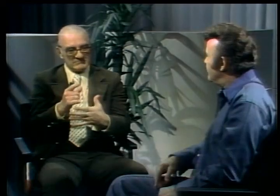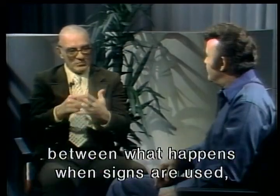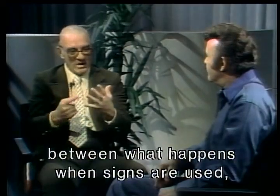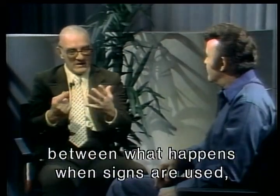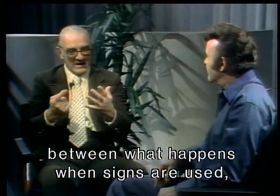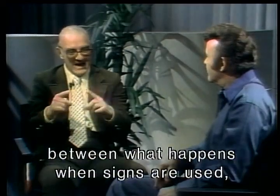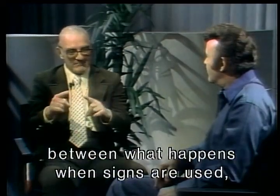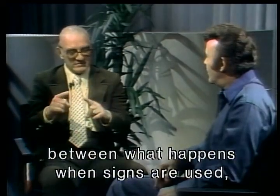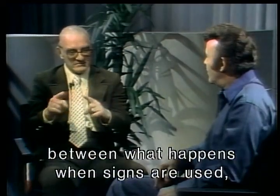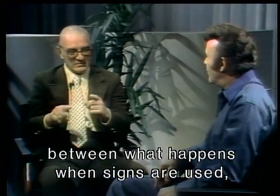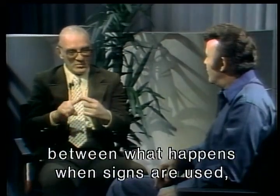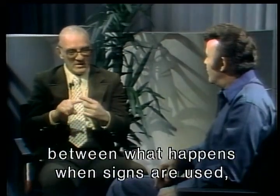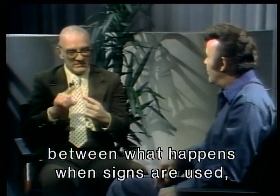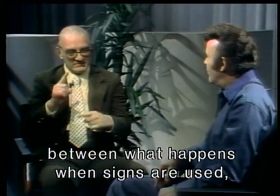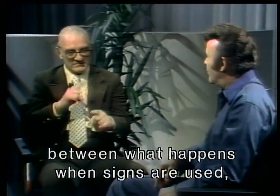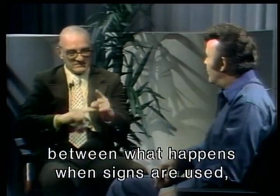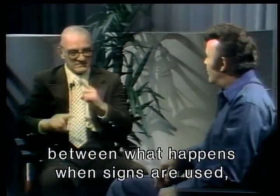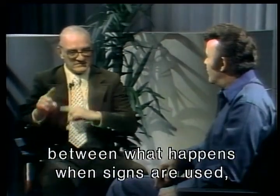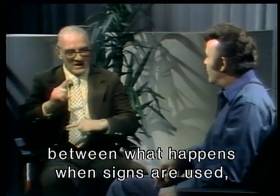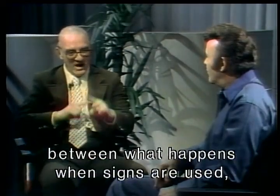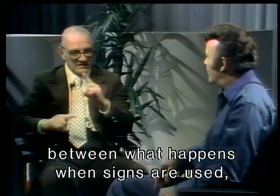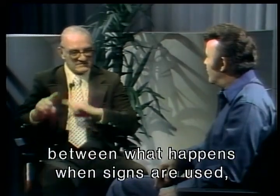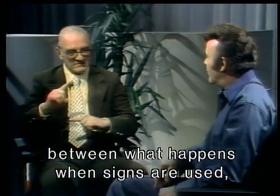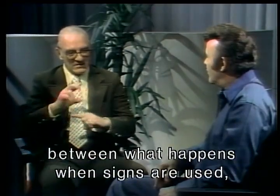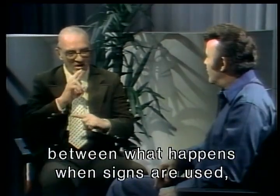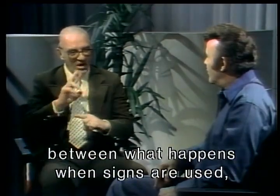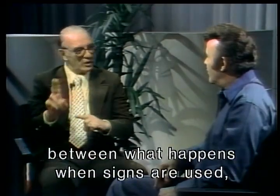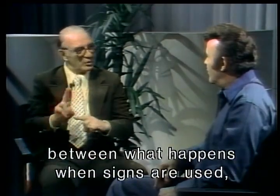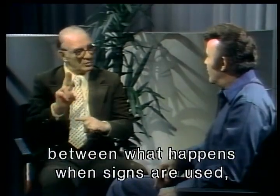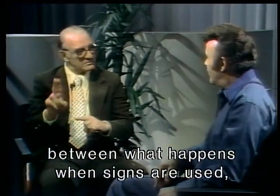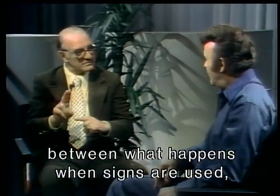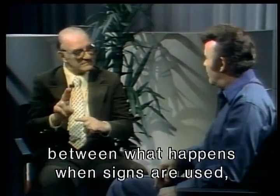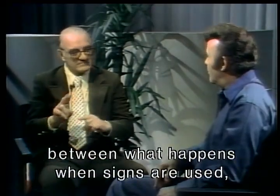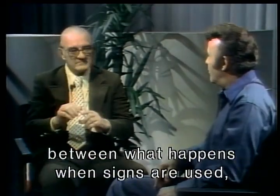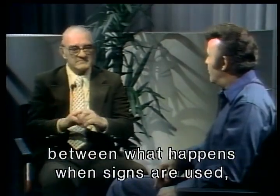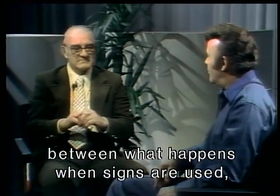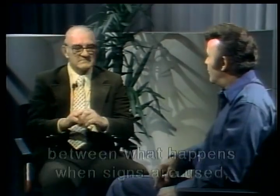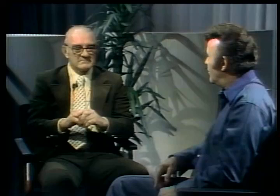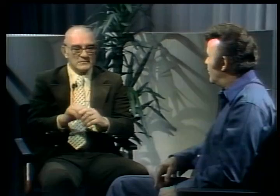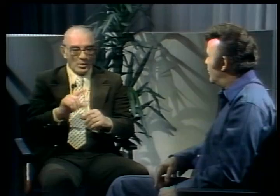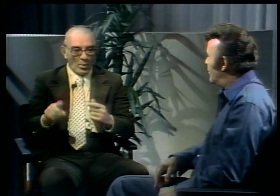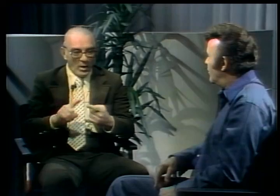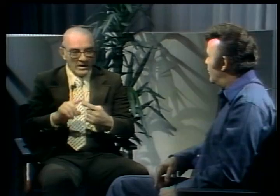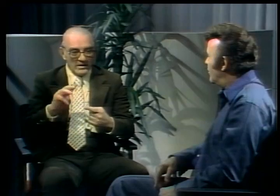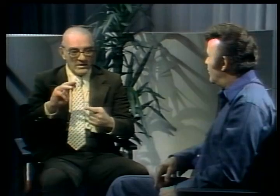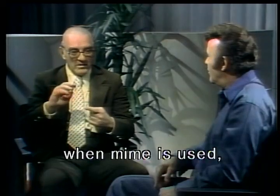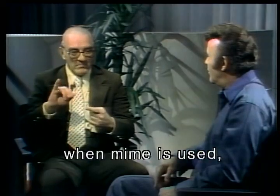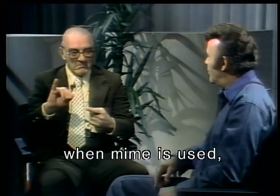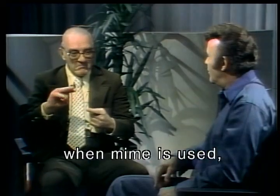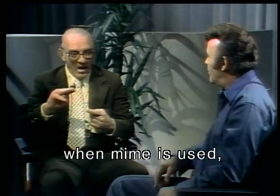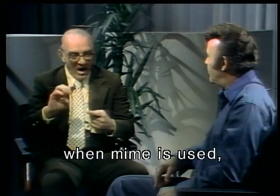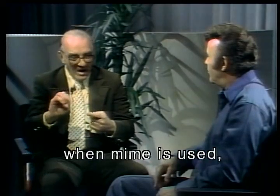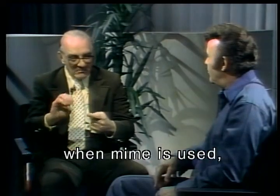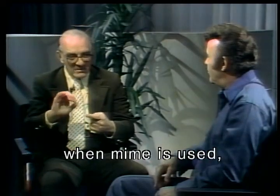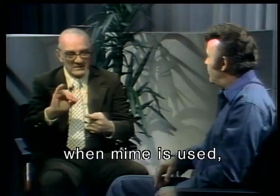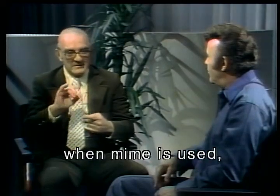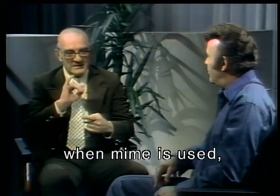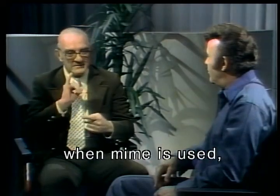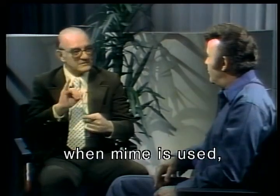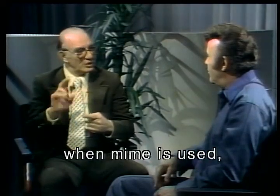what happens when signs are used, when mime is